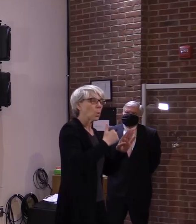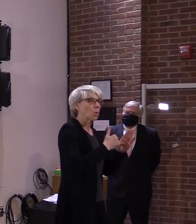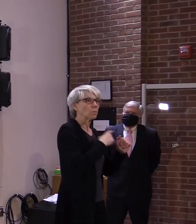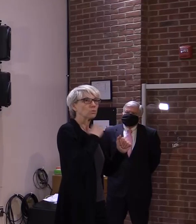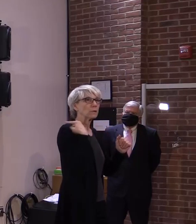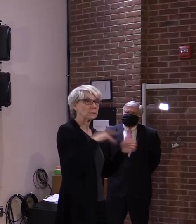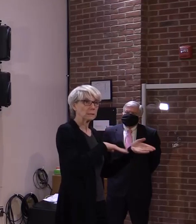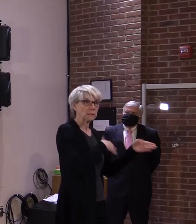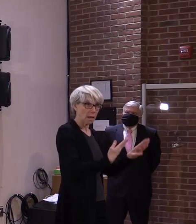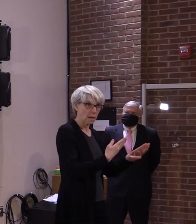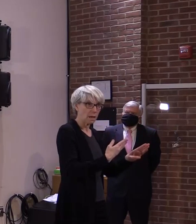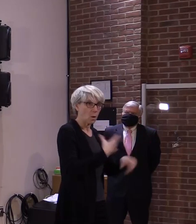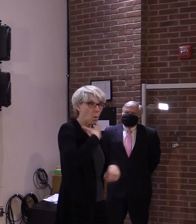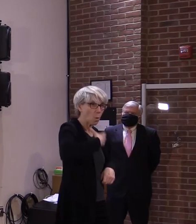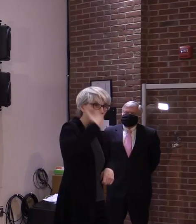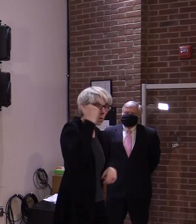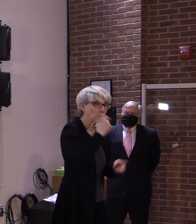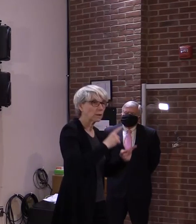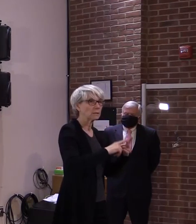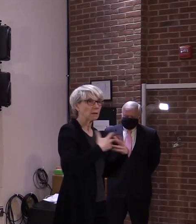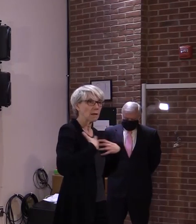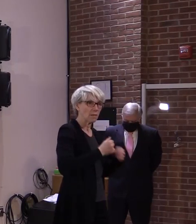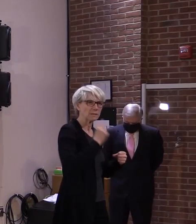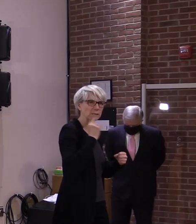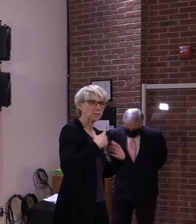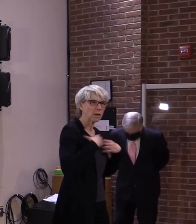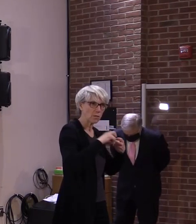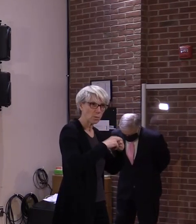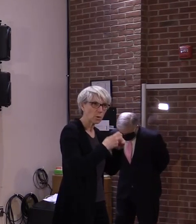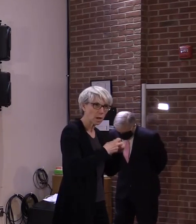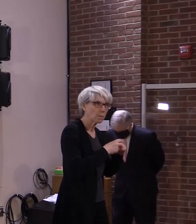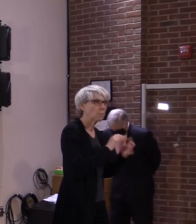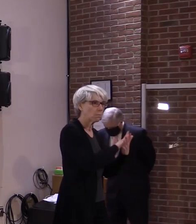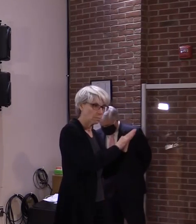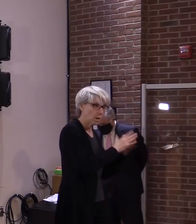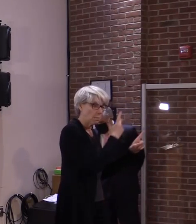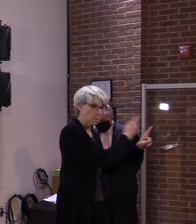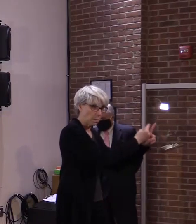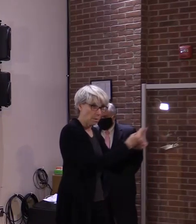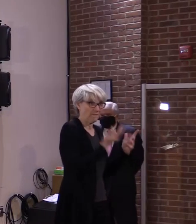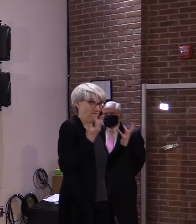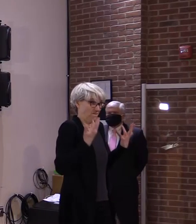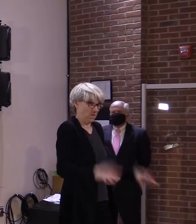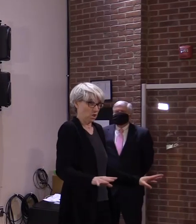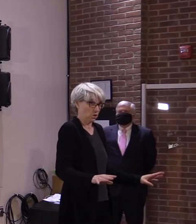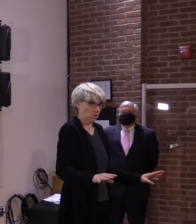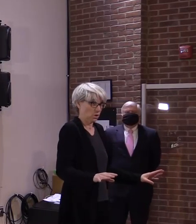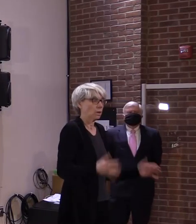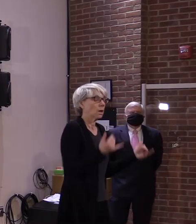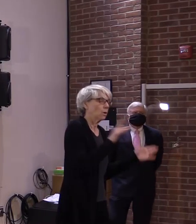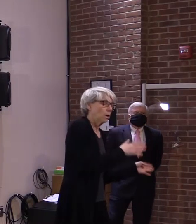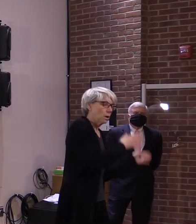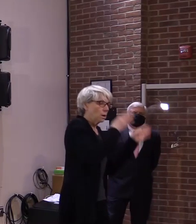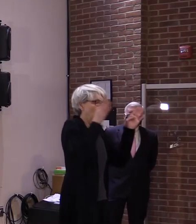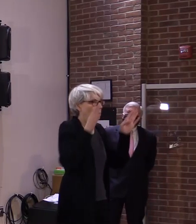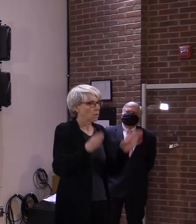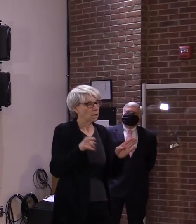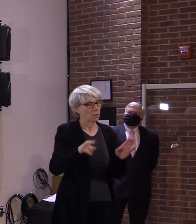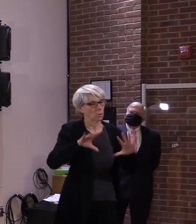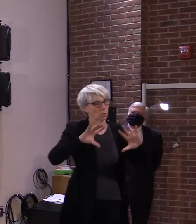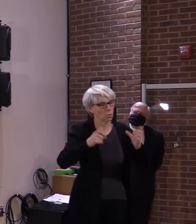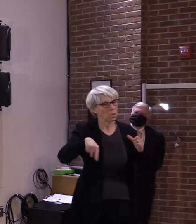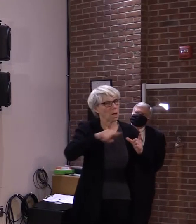COVID, those in the most vulnerable age and high-risk condition groups, have been vaccinated, we can focus on